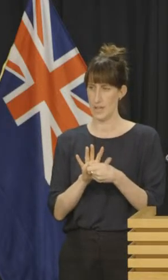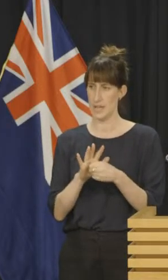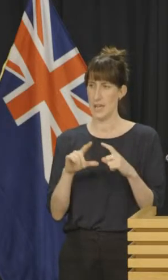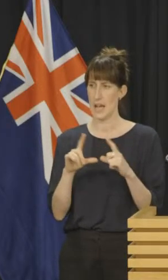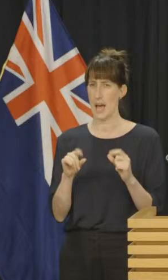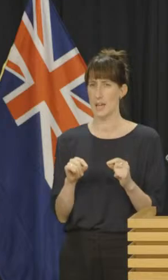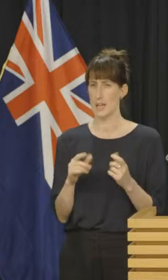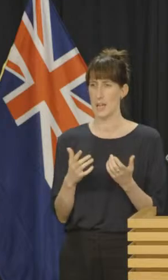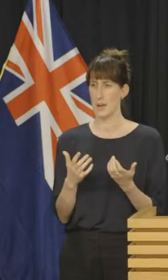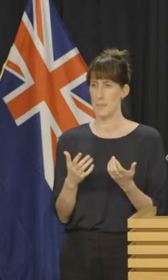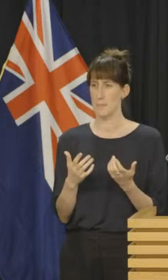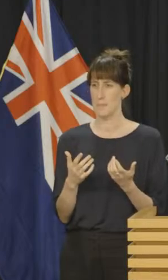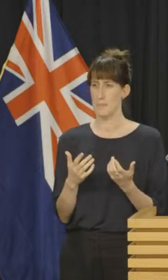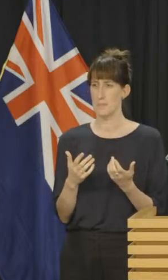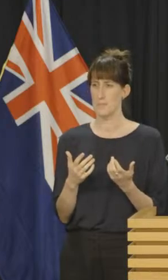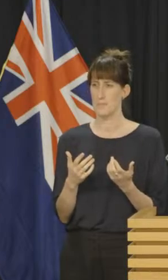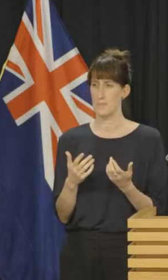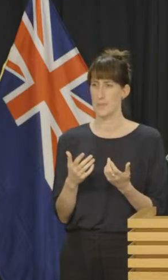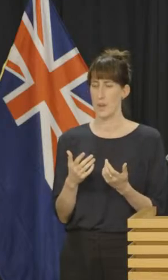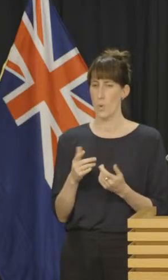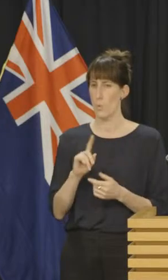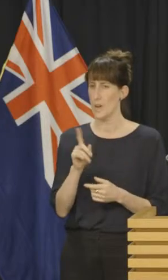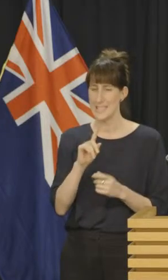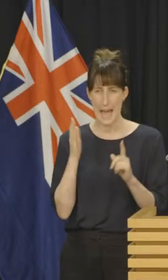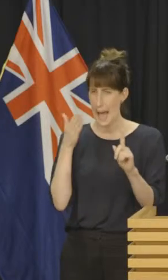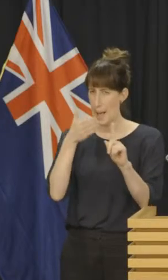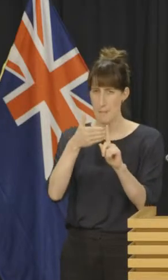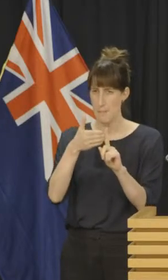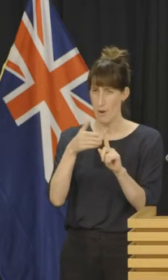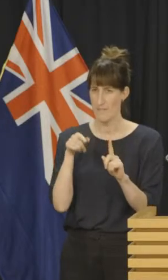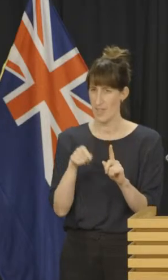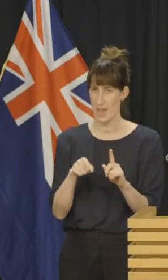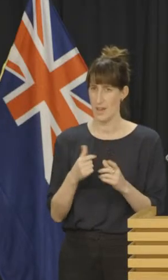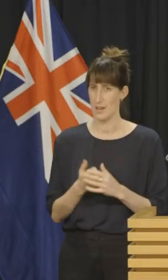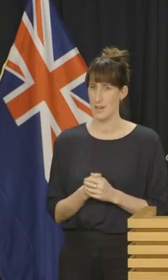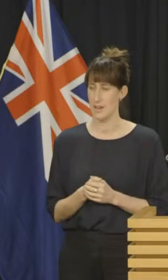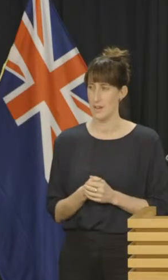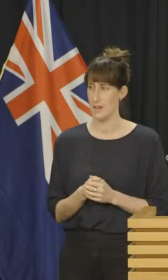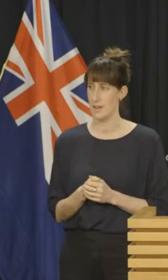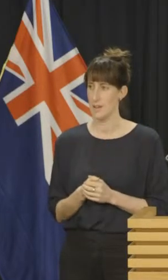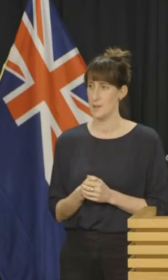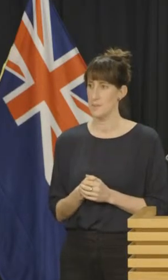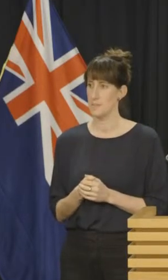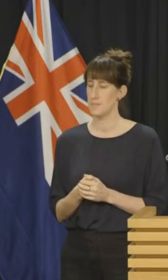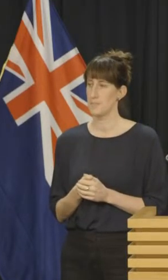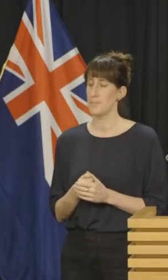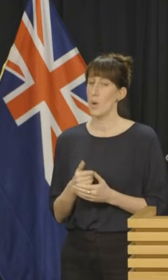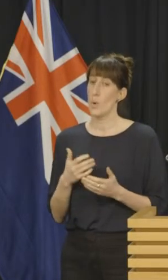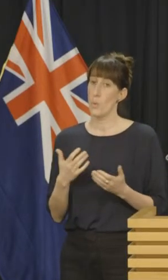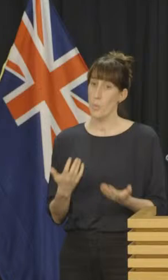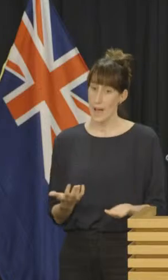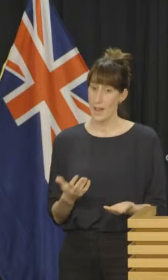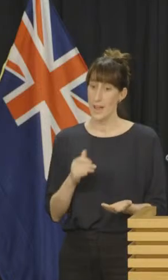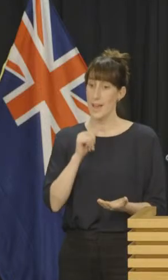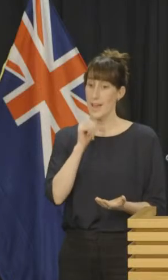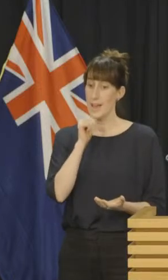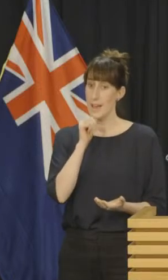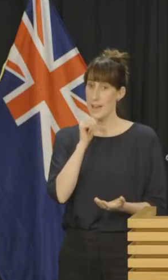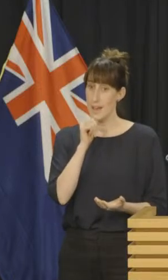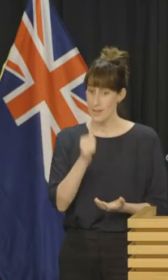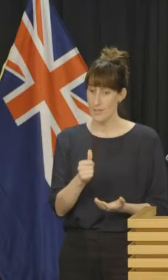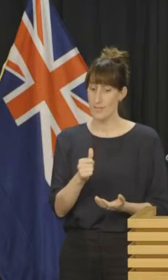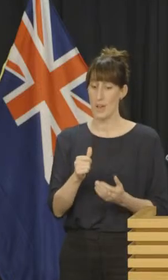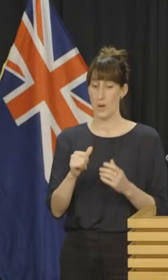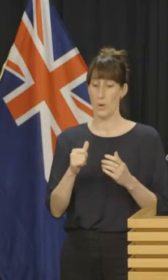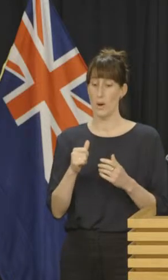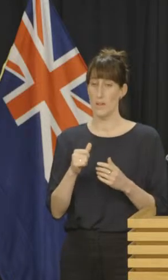two previous trials didn't tell you? As I've said, I think, you know, if we were going to roll this out much more widely,